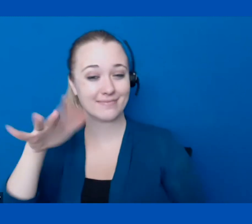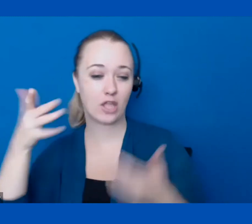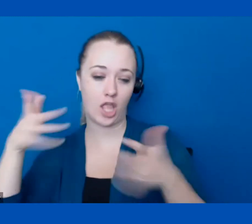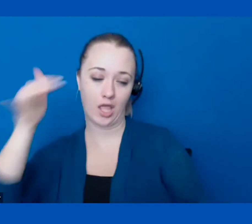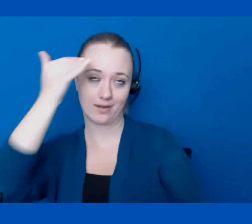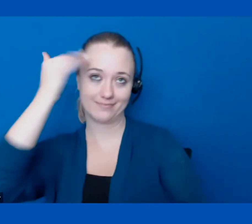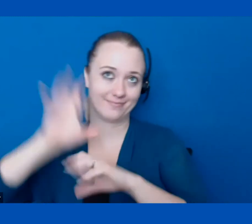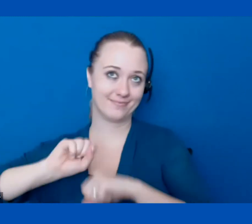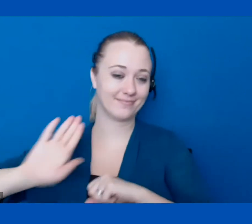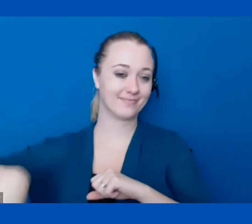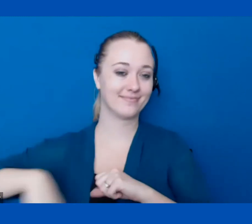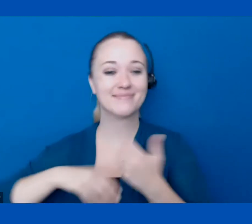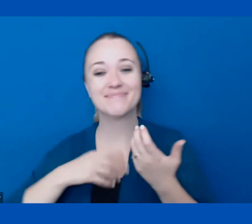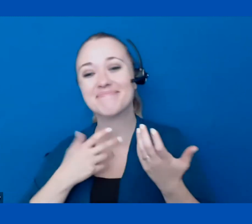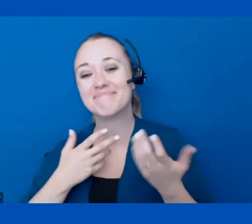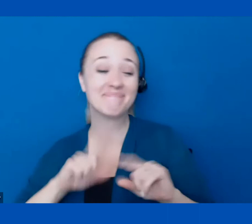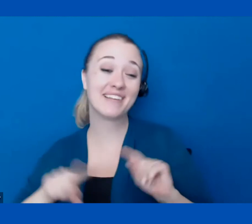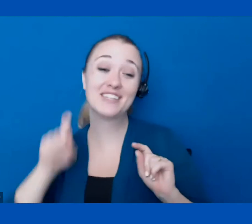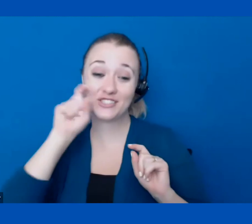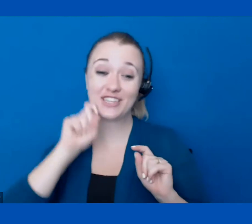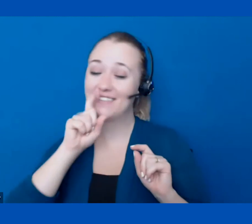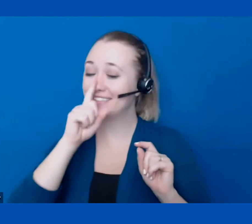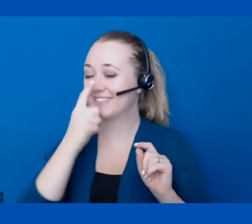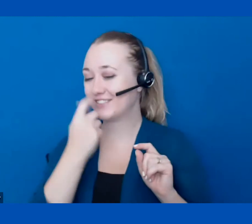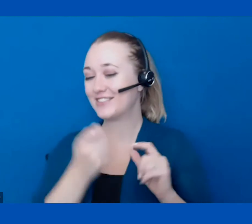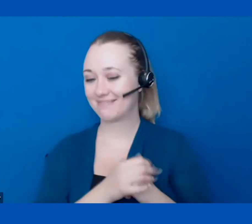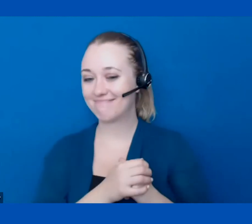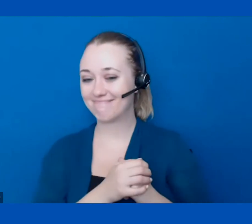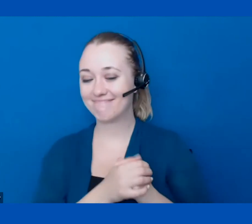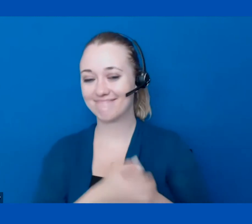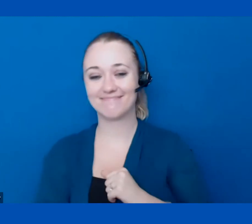but shaving is an interesting thing.